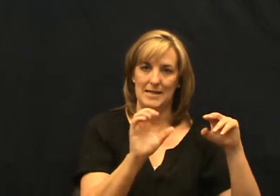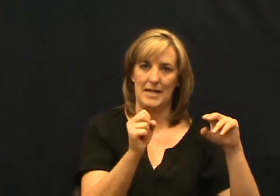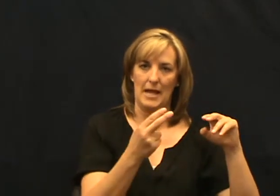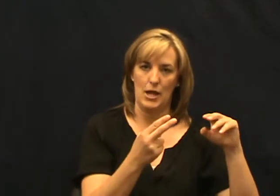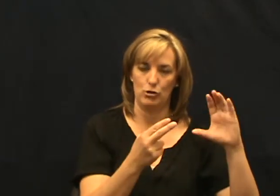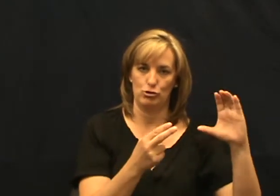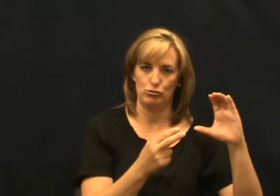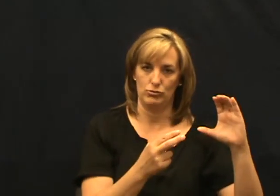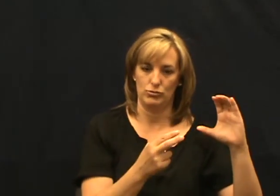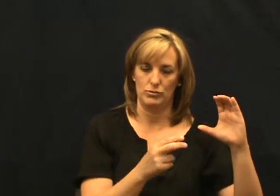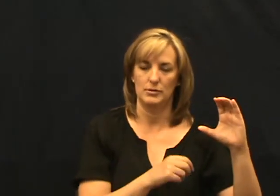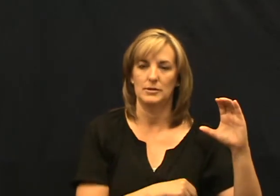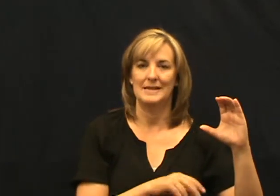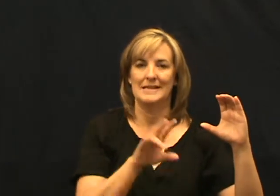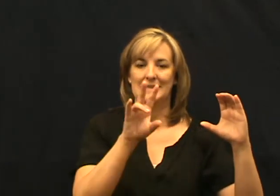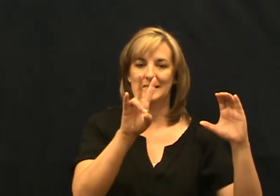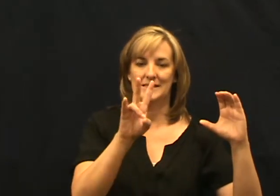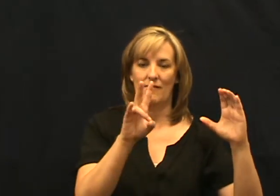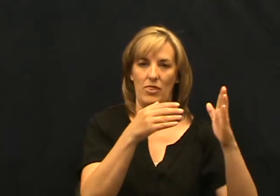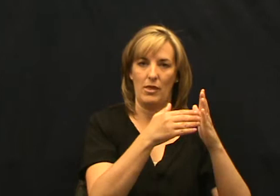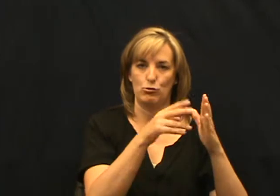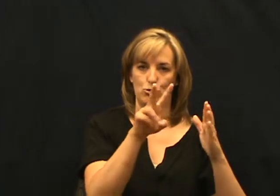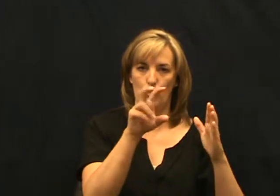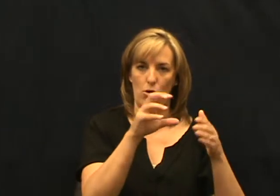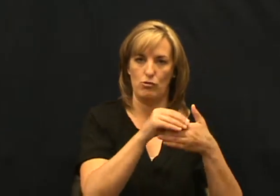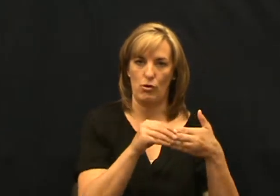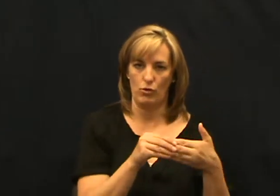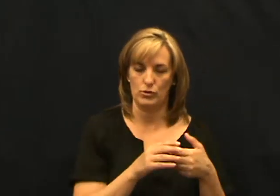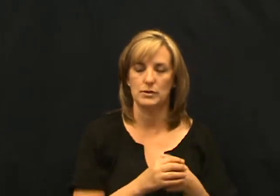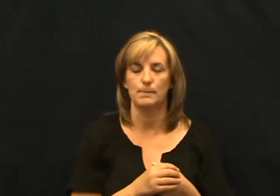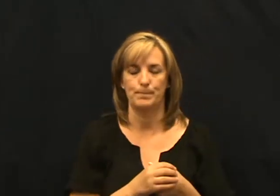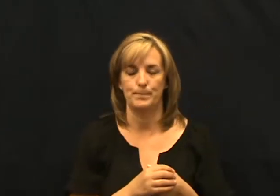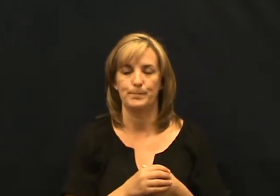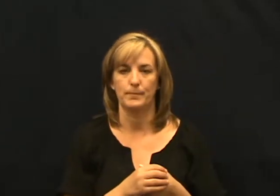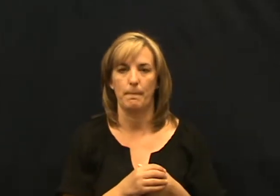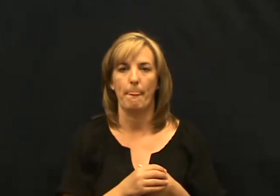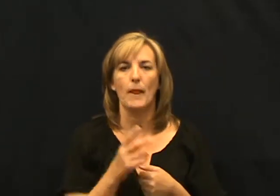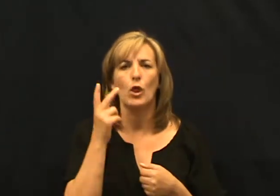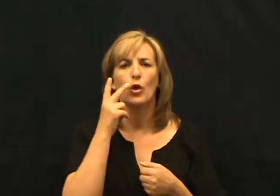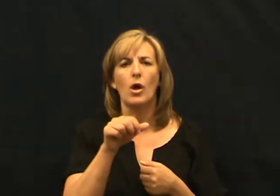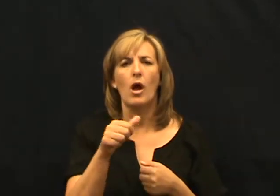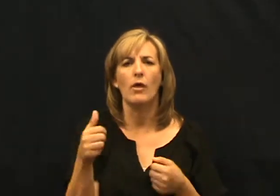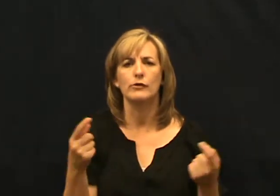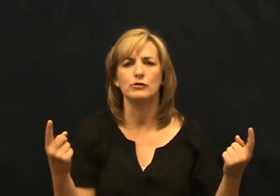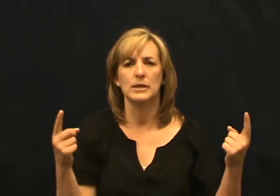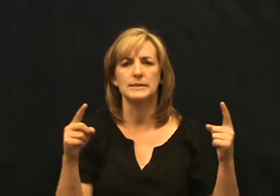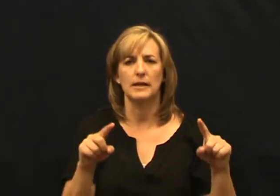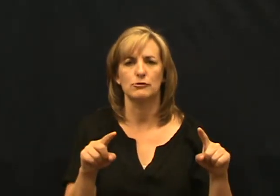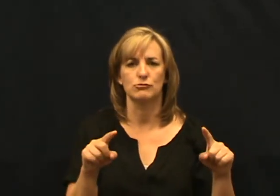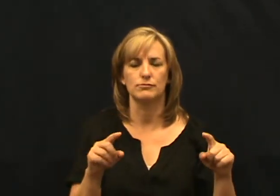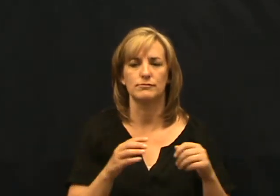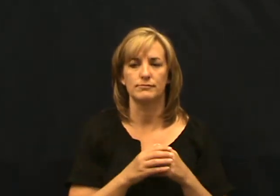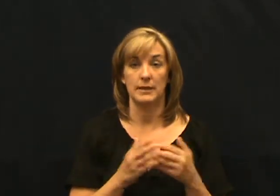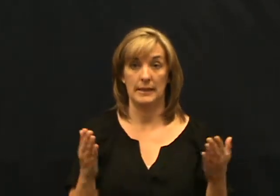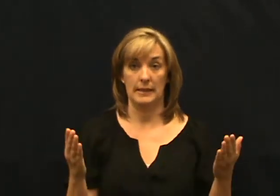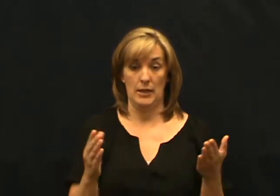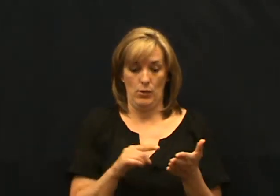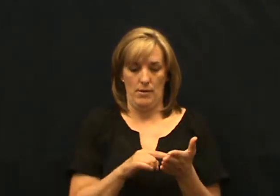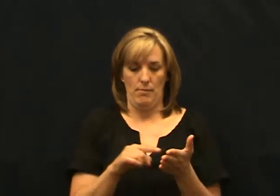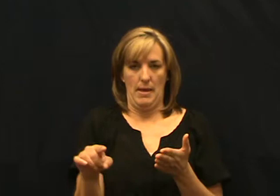$7,200. Let's look at another one of those types of transactions. Here, we pay cash in advance for